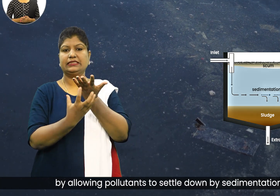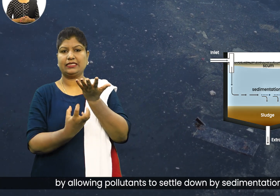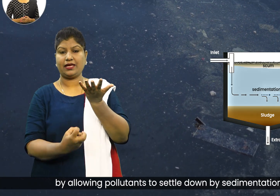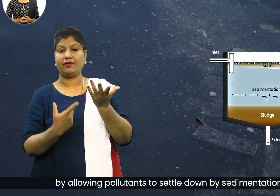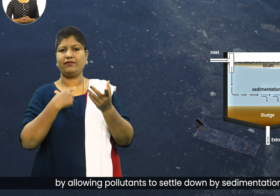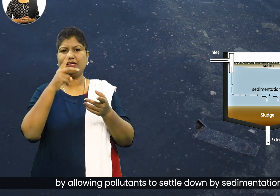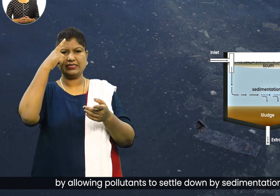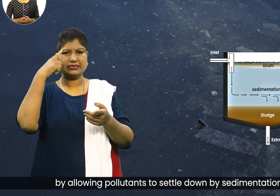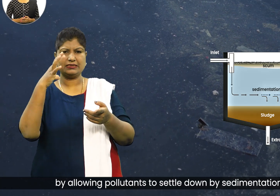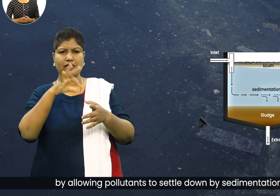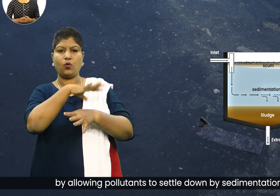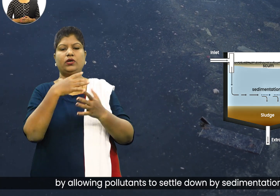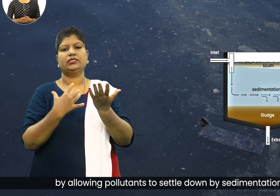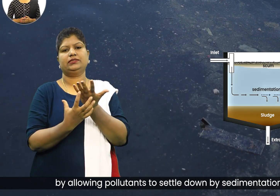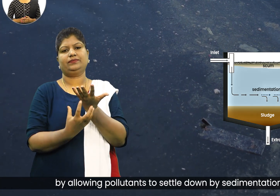process.